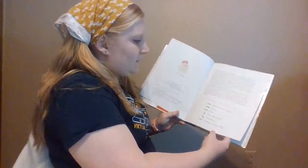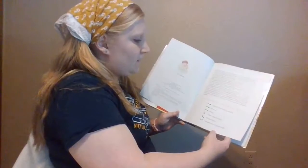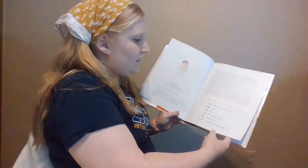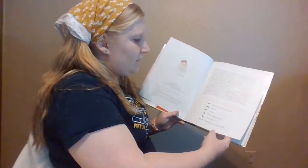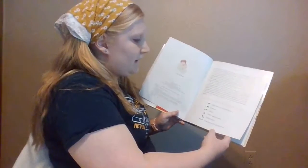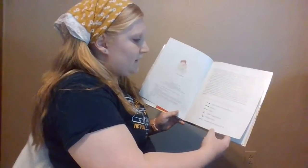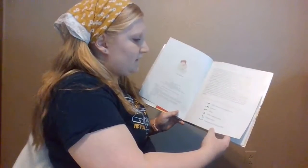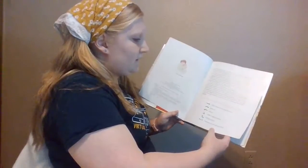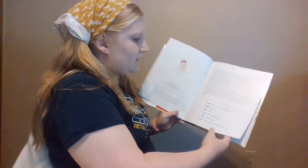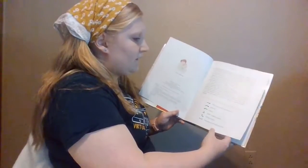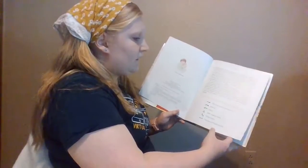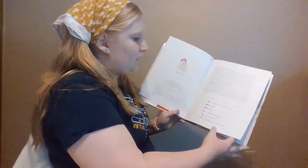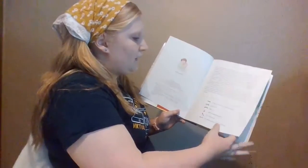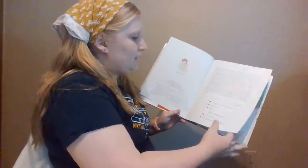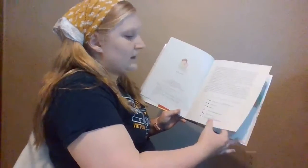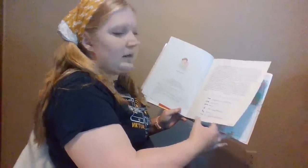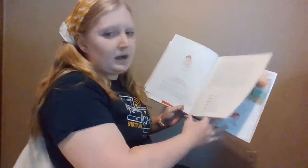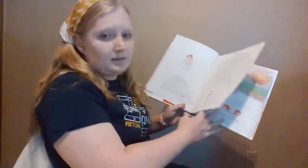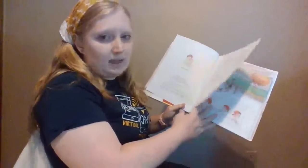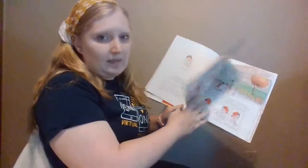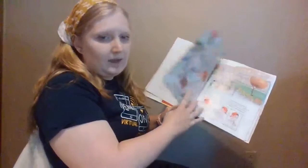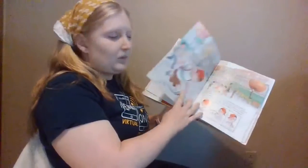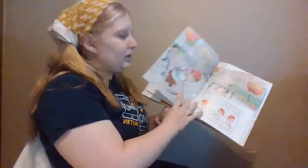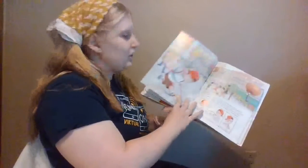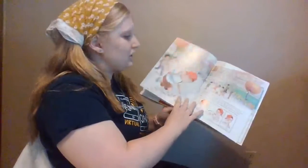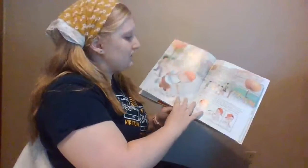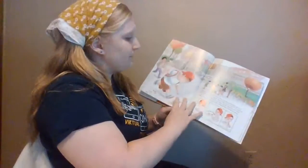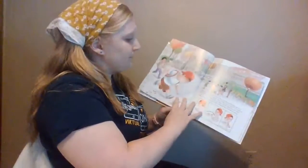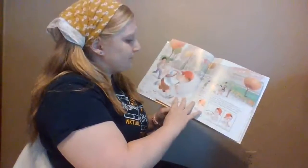you can begin to learn a few words in American Sign Language.